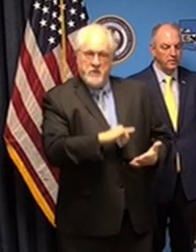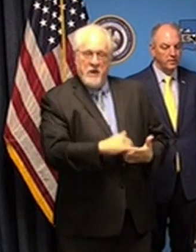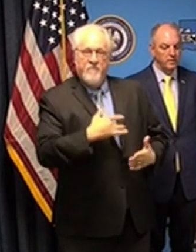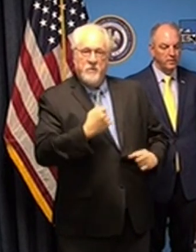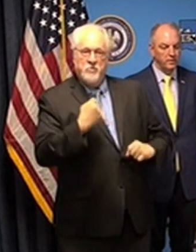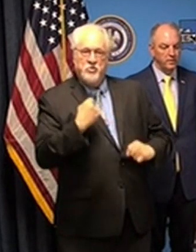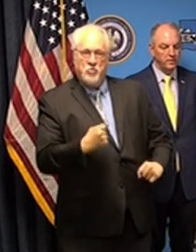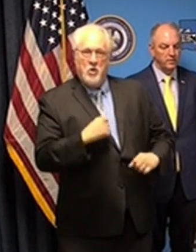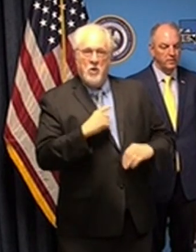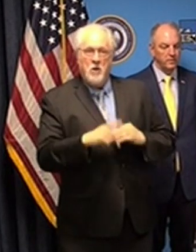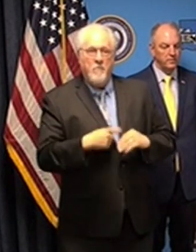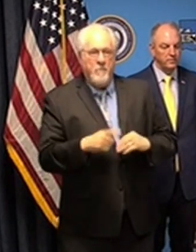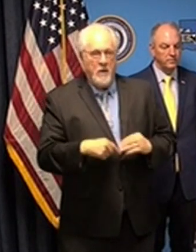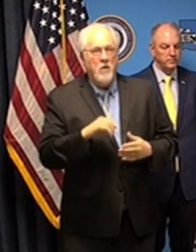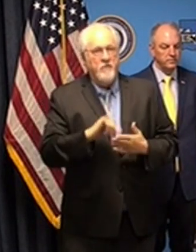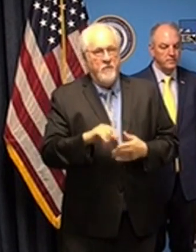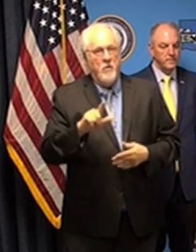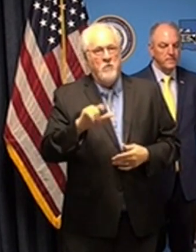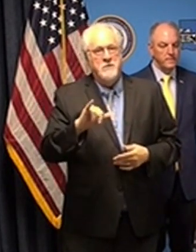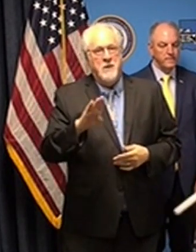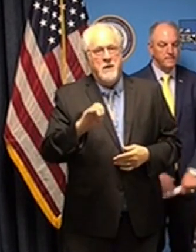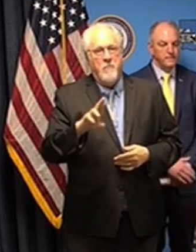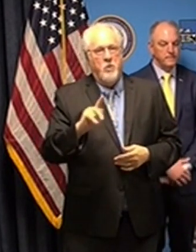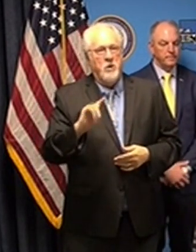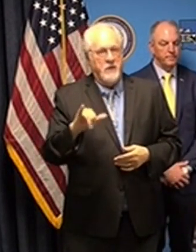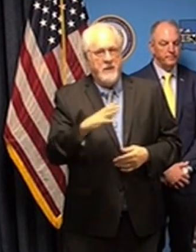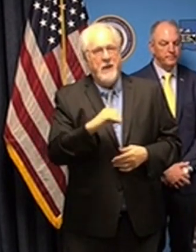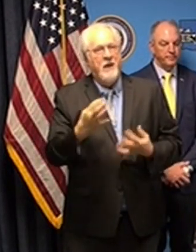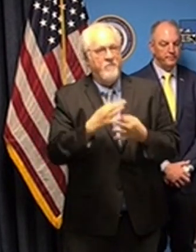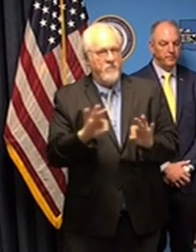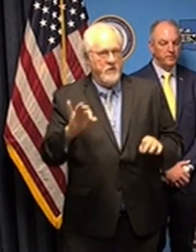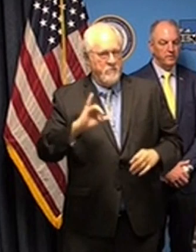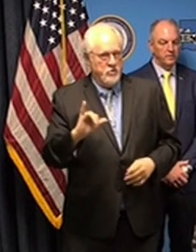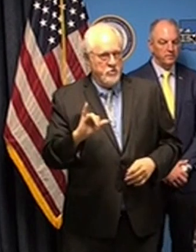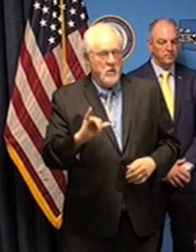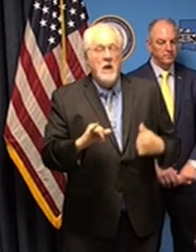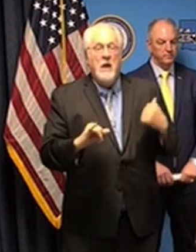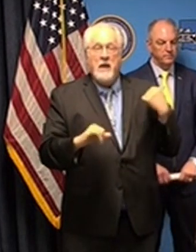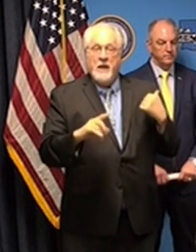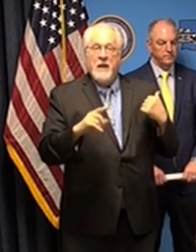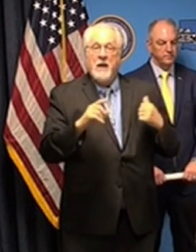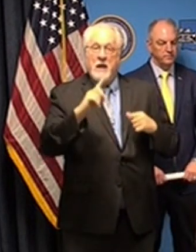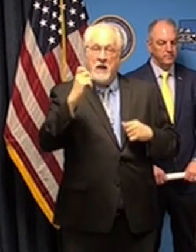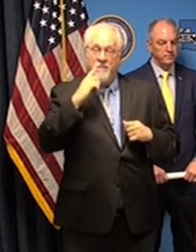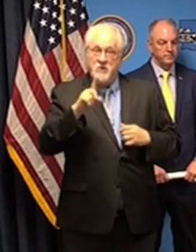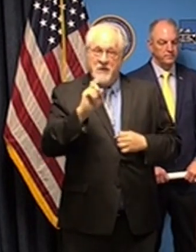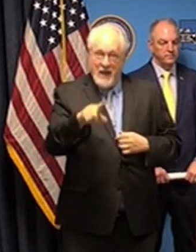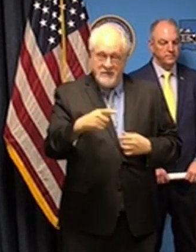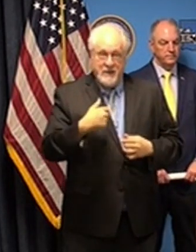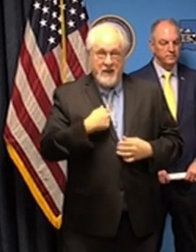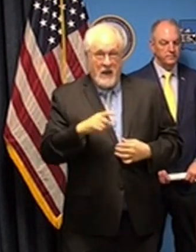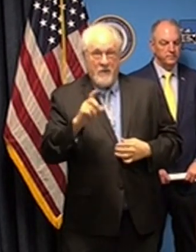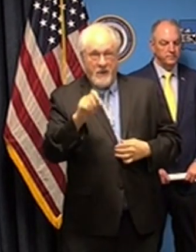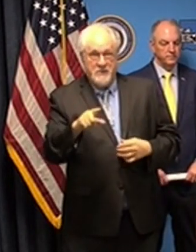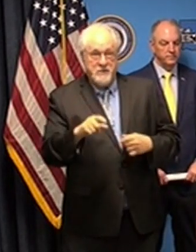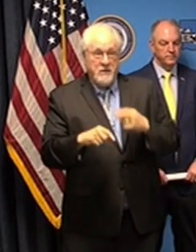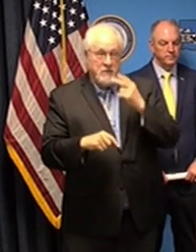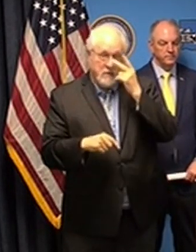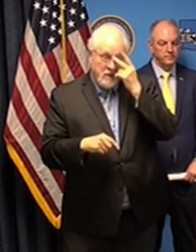feel strongly about those liberties and freedoms as well. He is asking, as well as I am